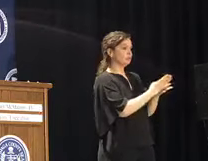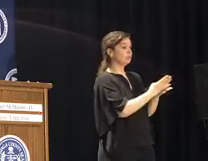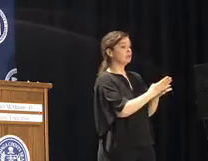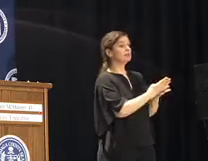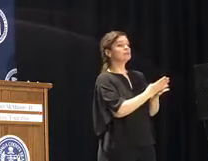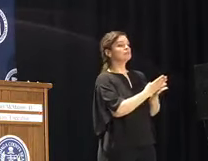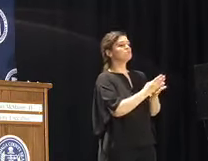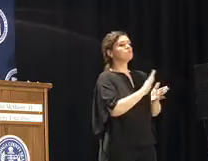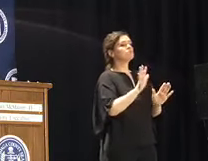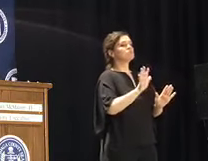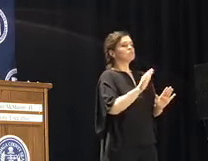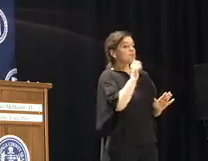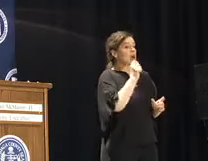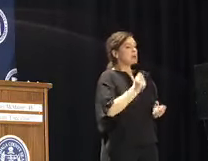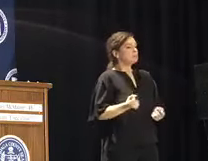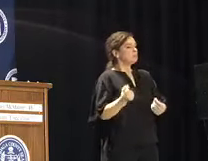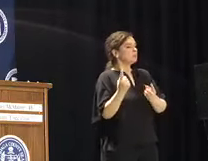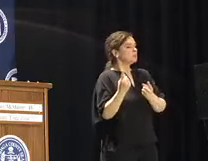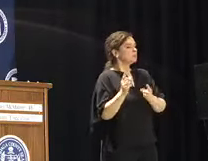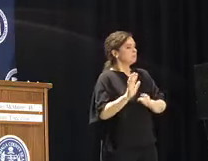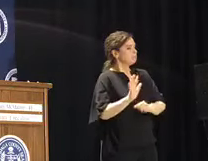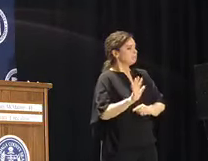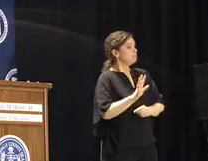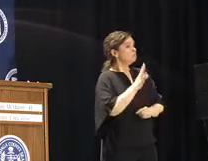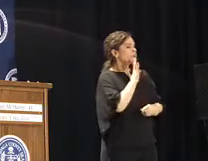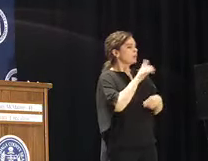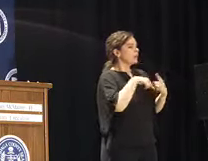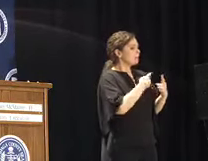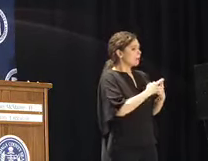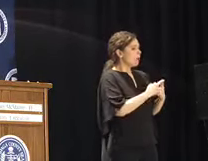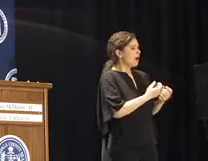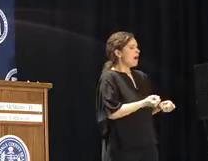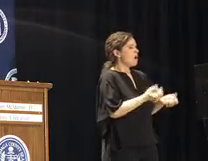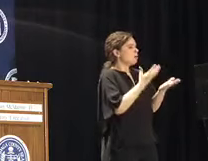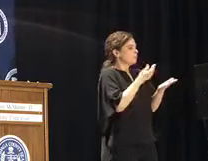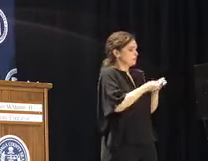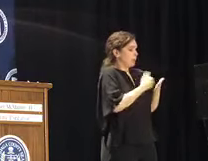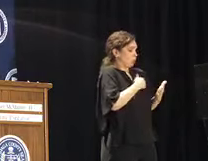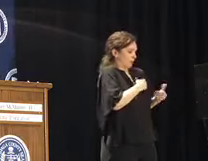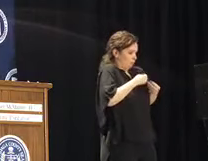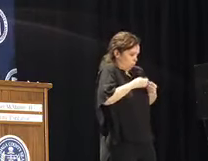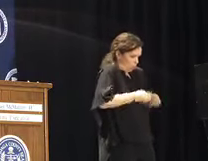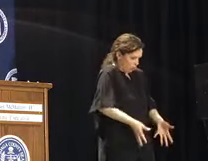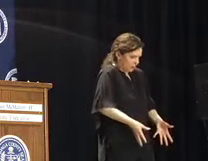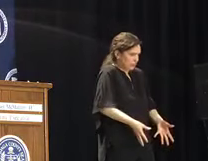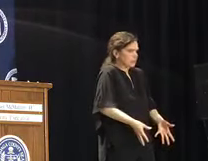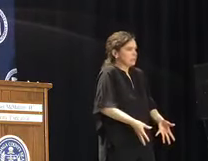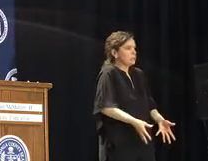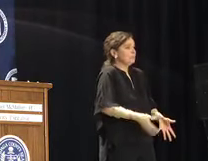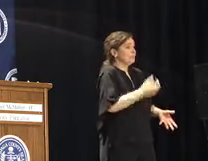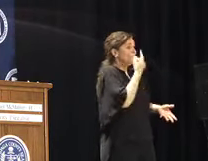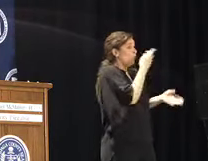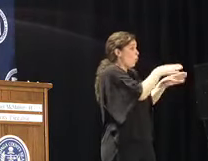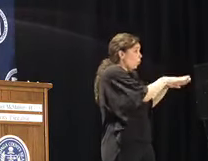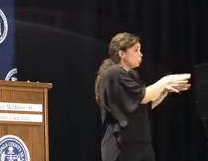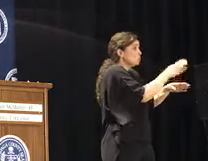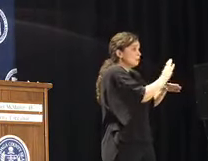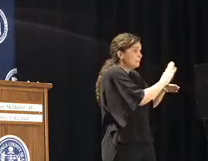everything down. And so I think the federal government will have to deal with some sort